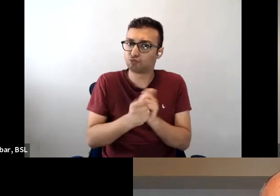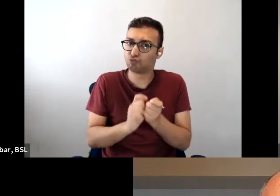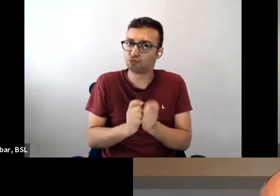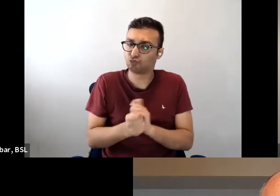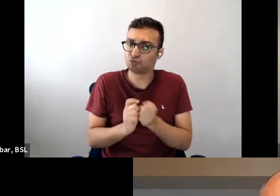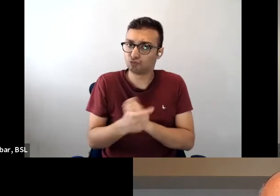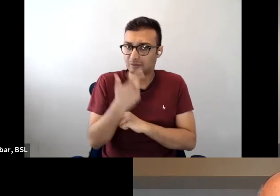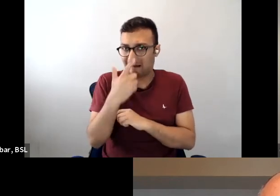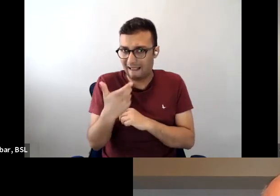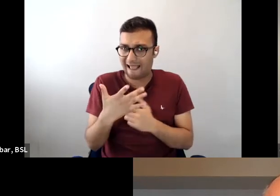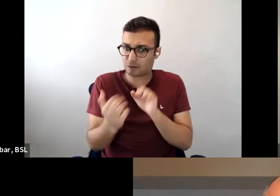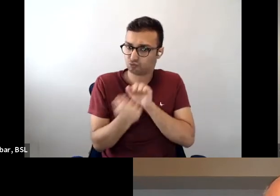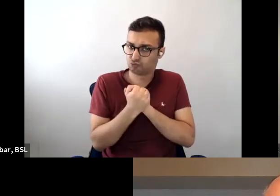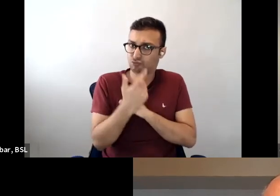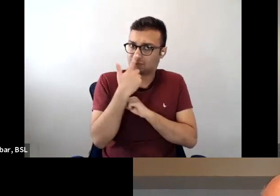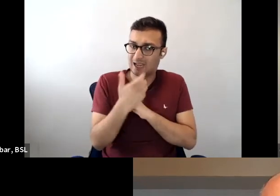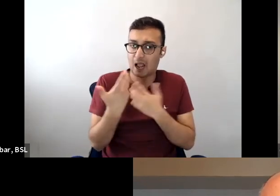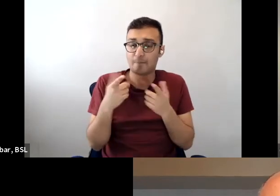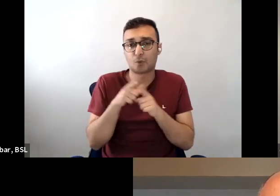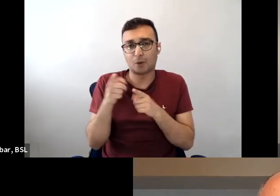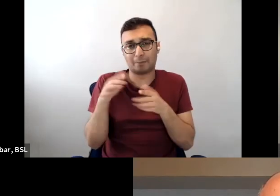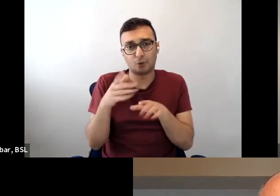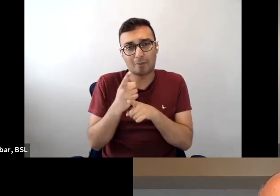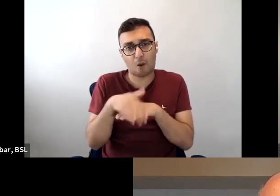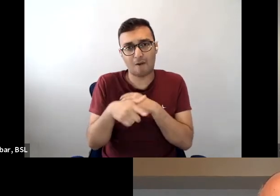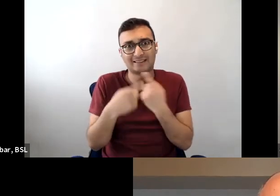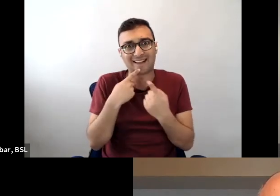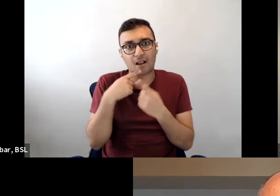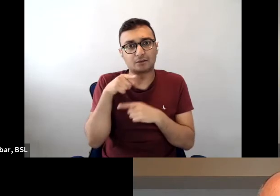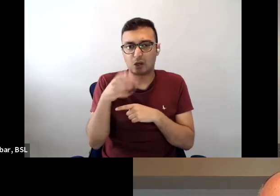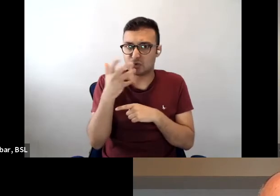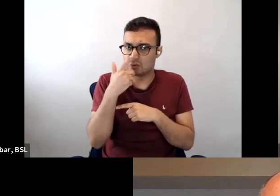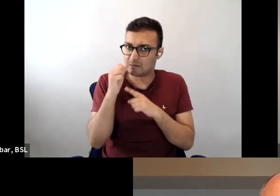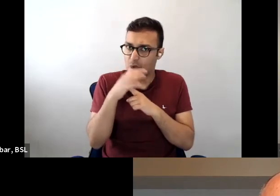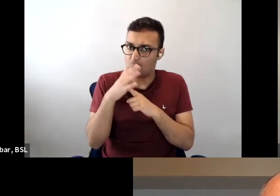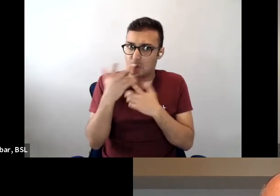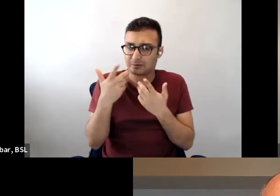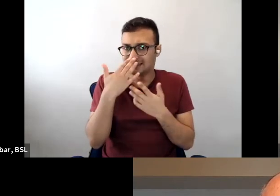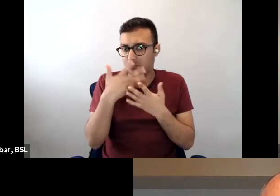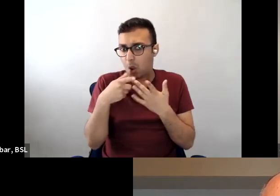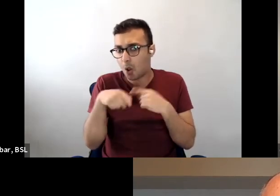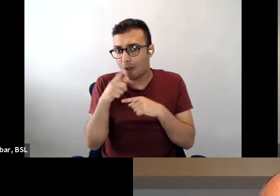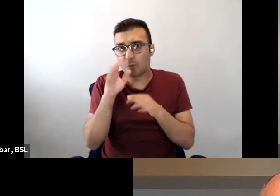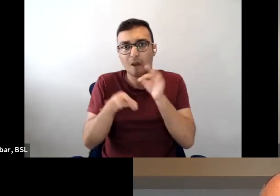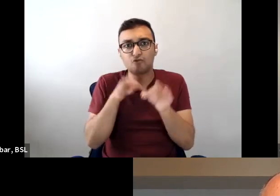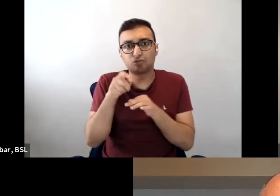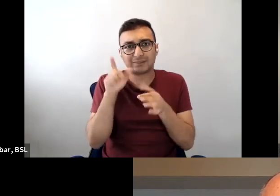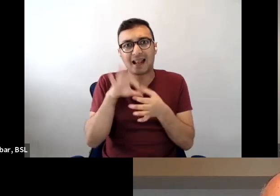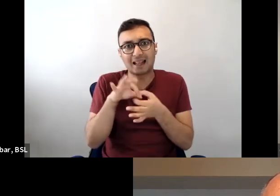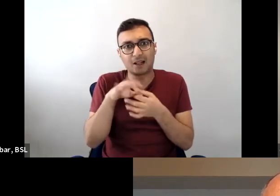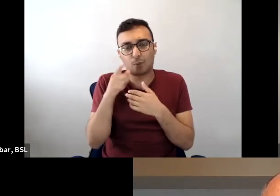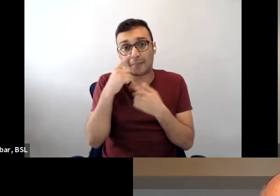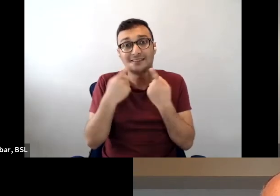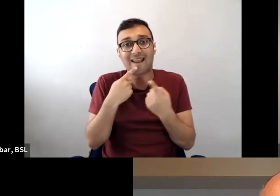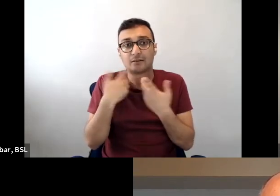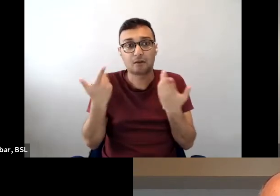about the importance of data. And that seems to be something that's come across quite a lot on the questions we're receiving as well, about how countries begin when they have no data